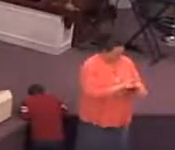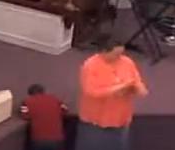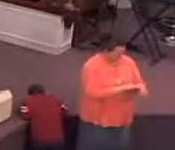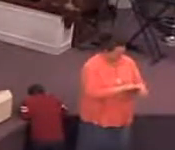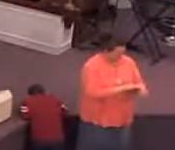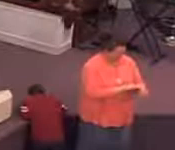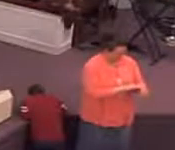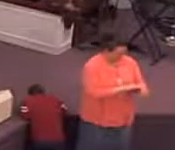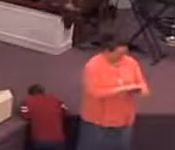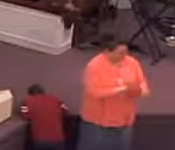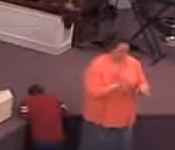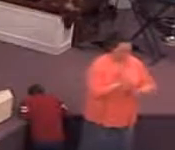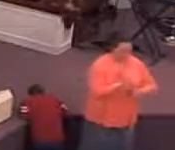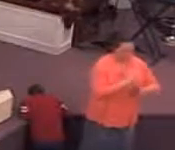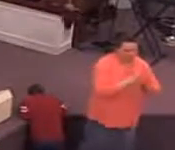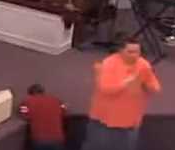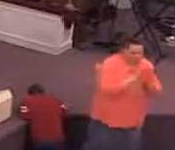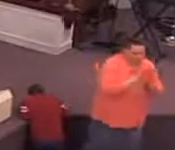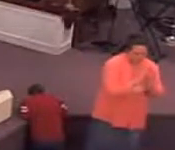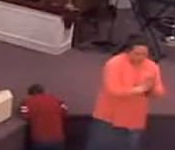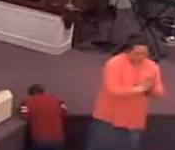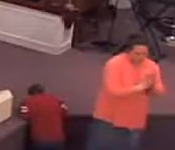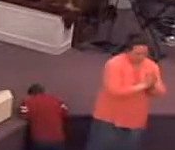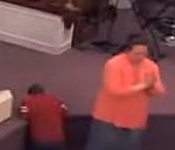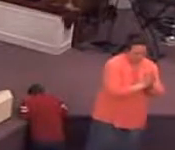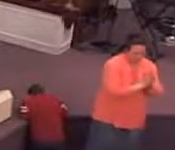We're praying to that end.